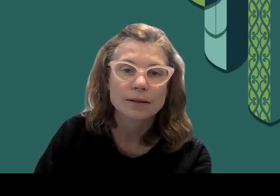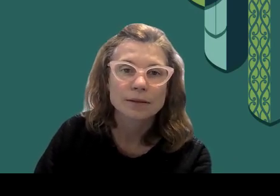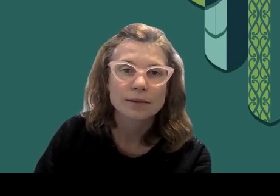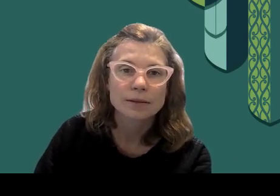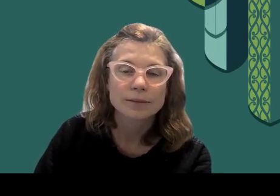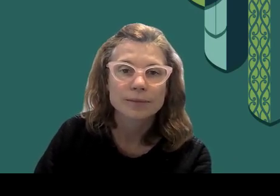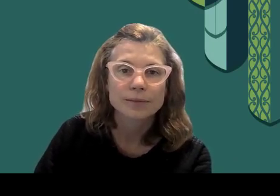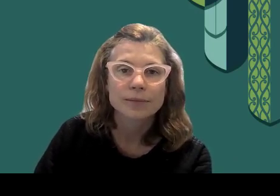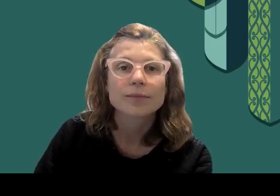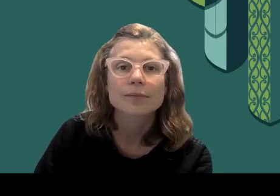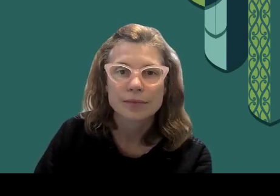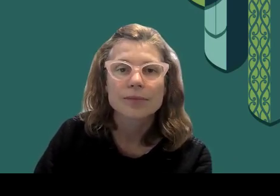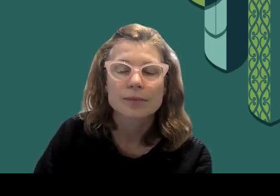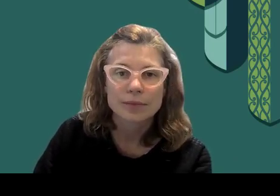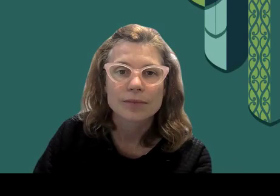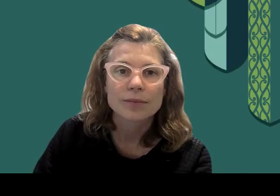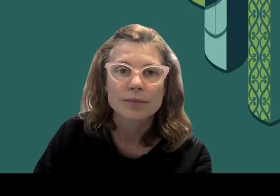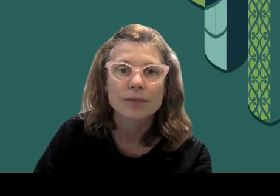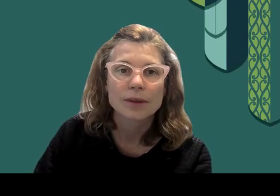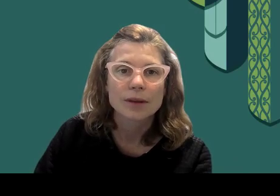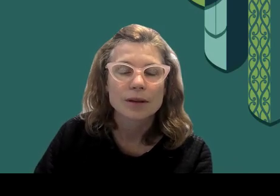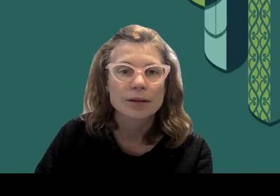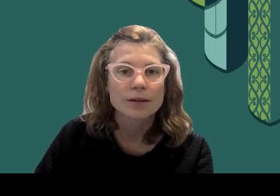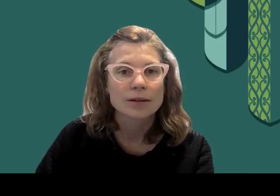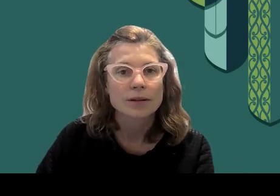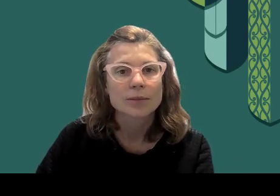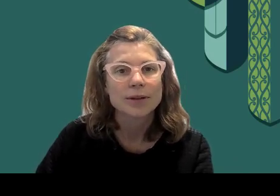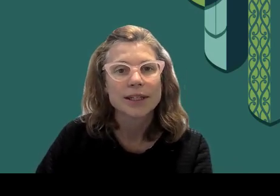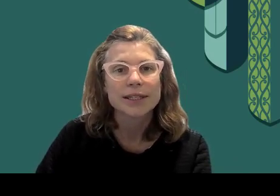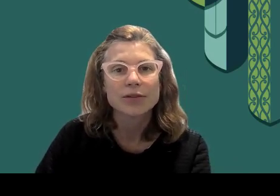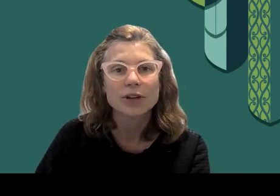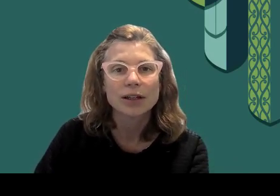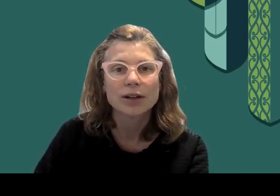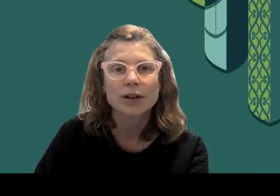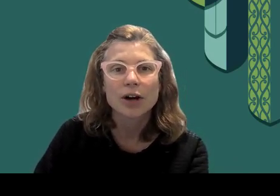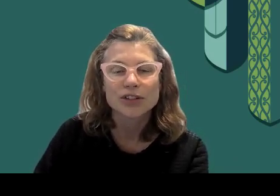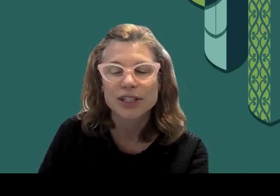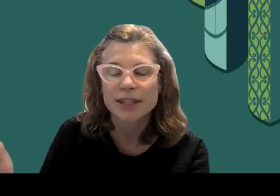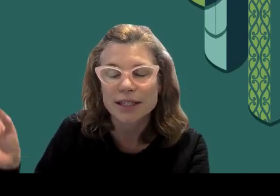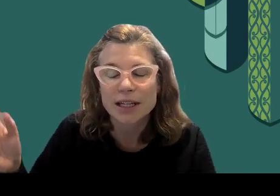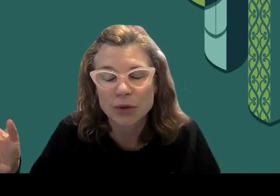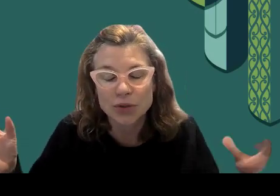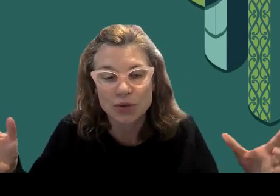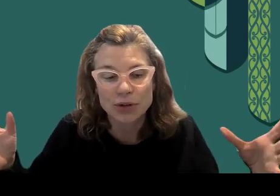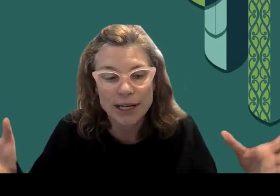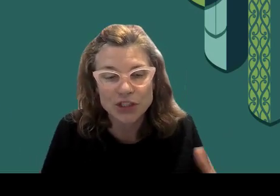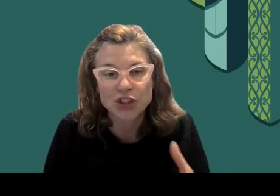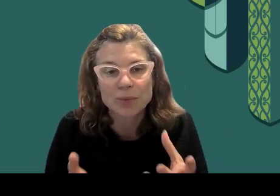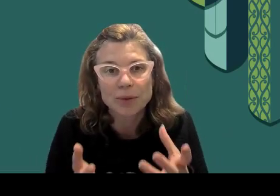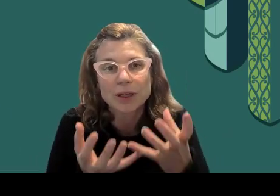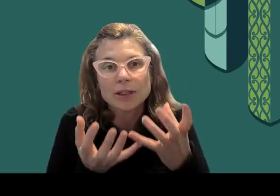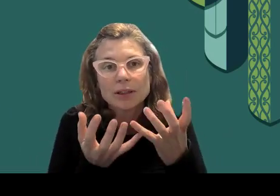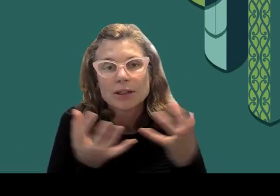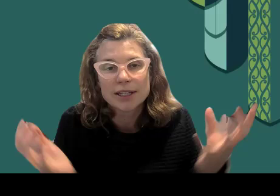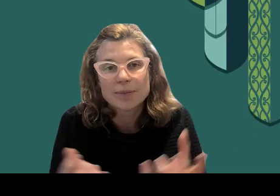Then they come prepped now, because they just know that that's how it goes. But that's I was just going to say, that's like also